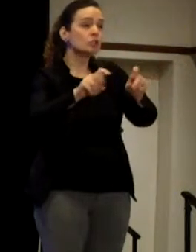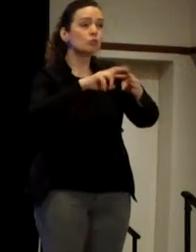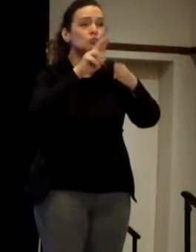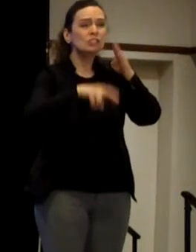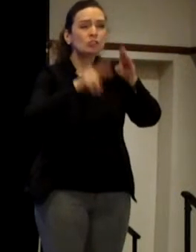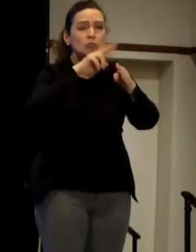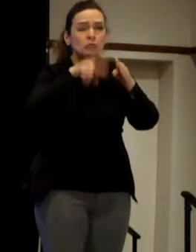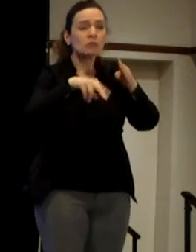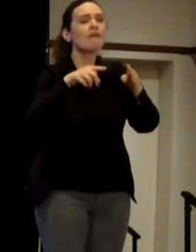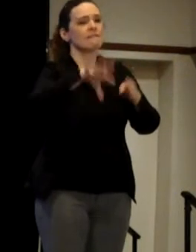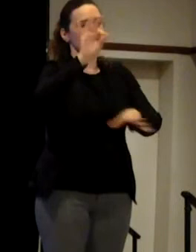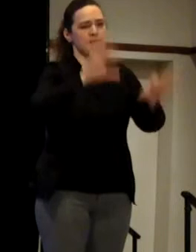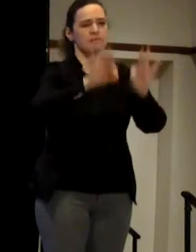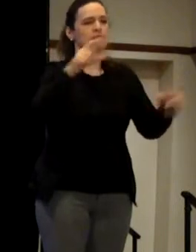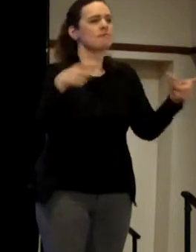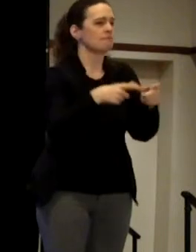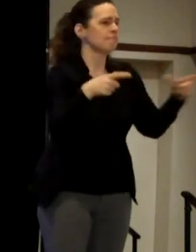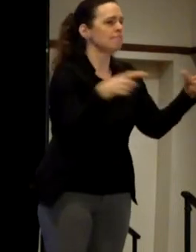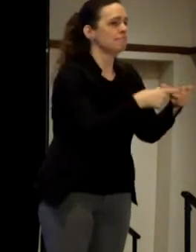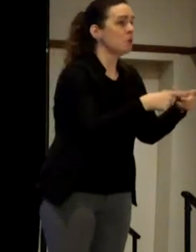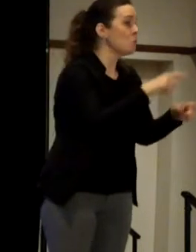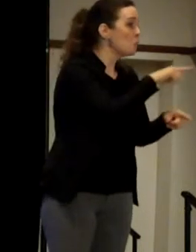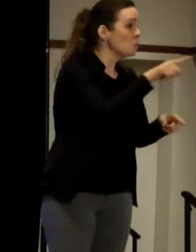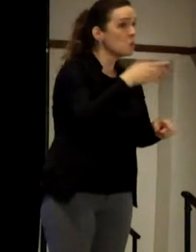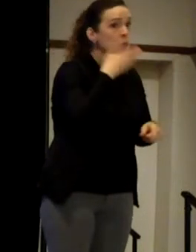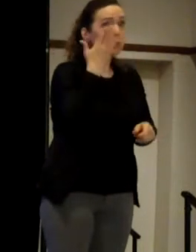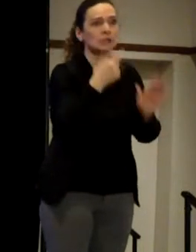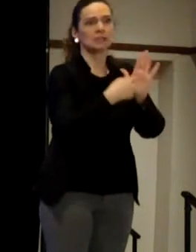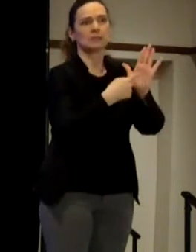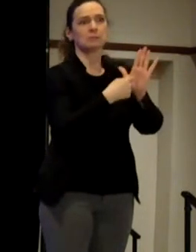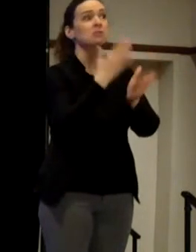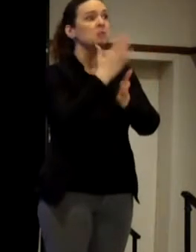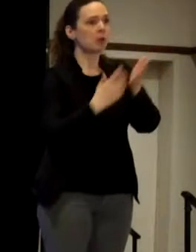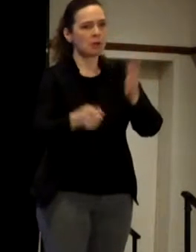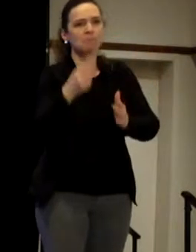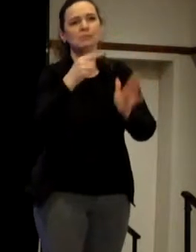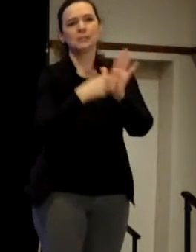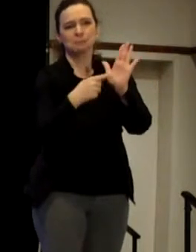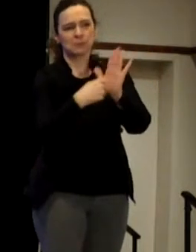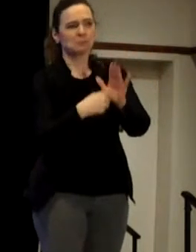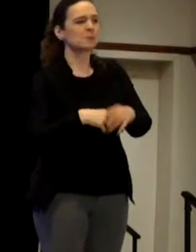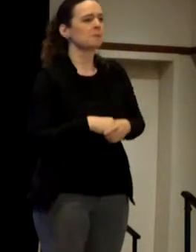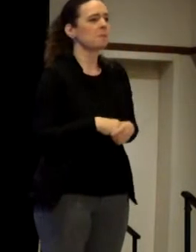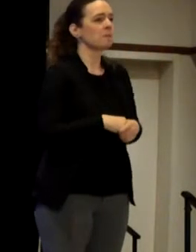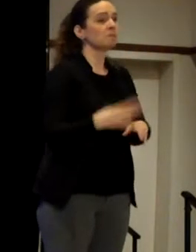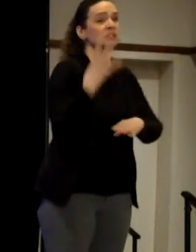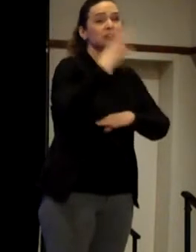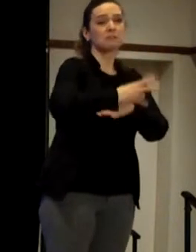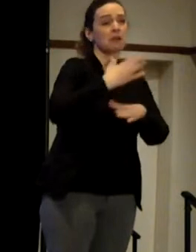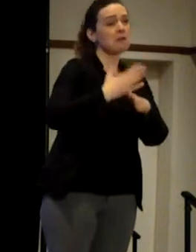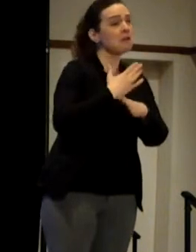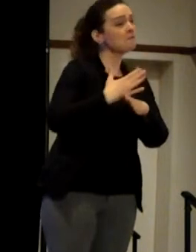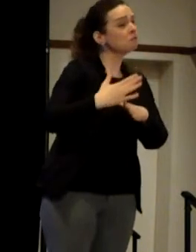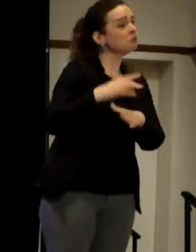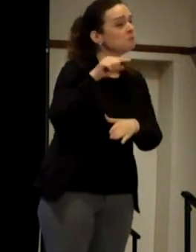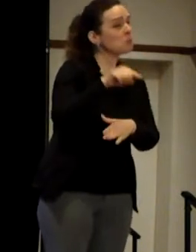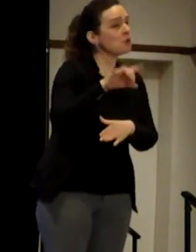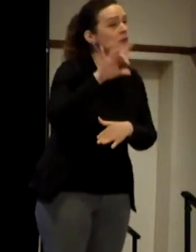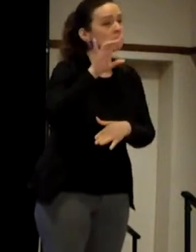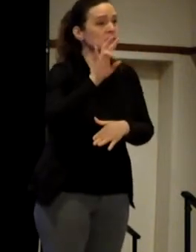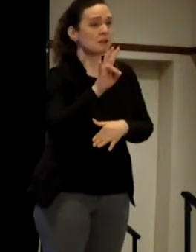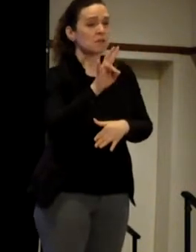pockets of the virus or asymptomatic cases. And so our 7-day average has been in this range for, I think, 6